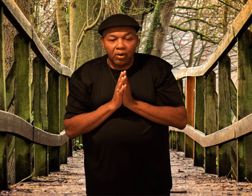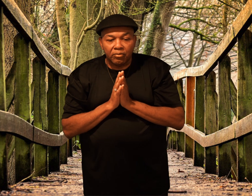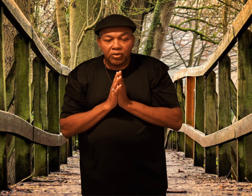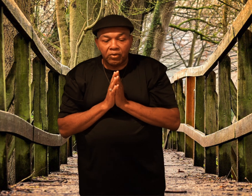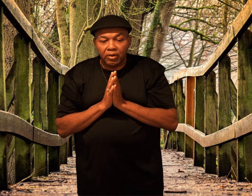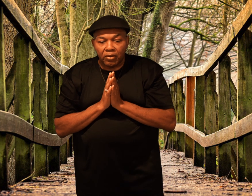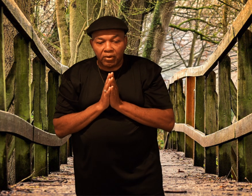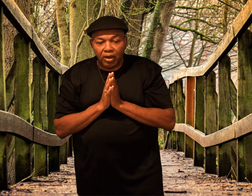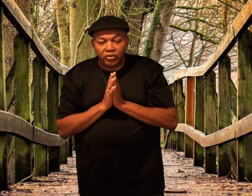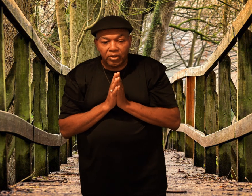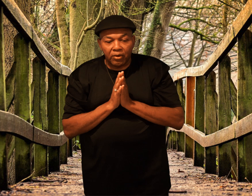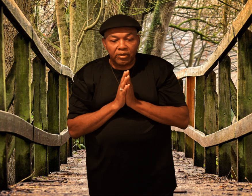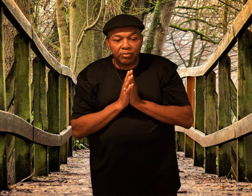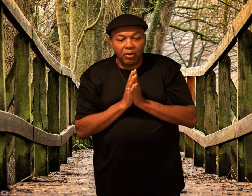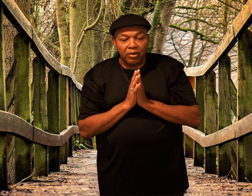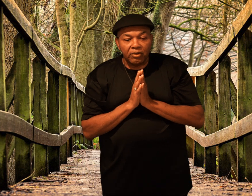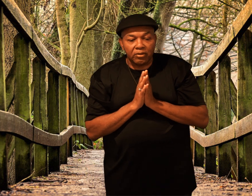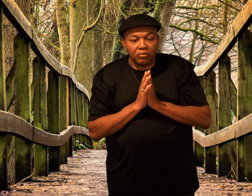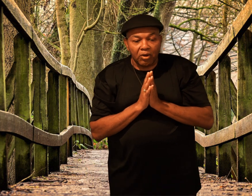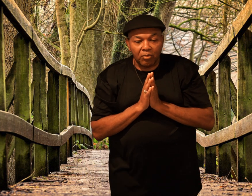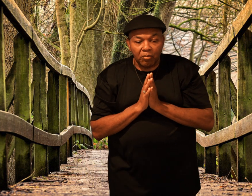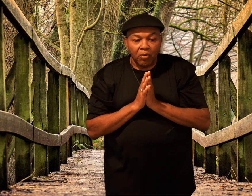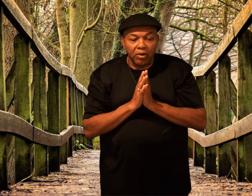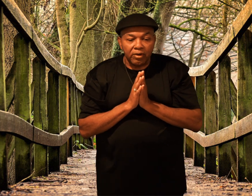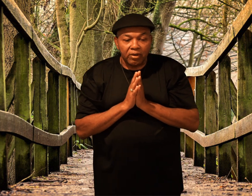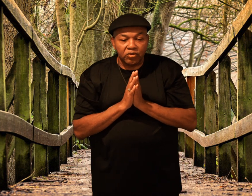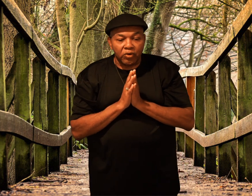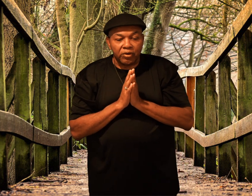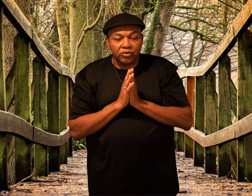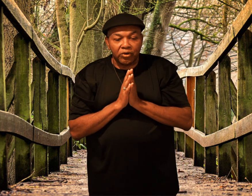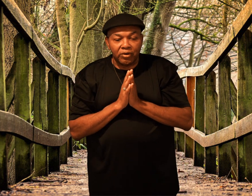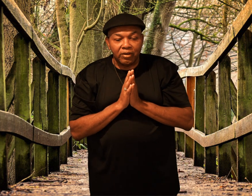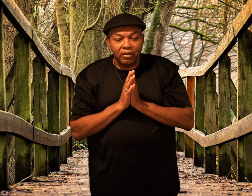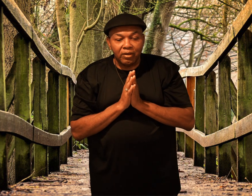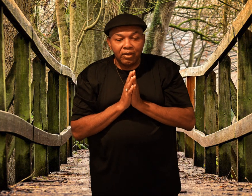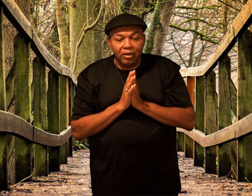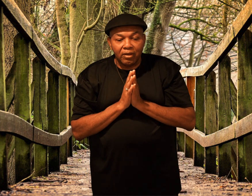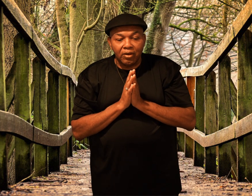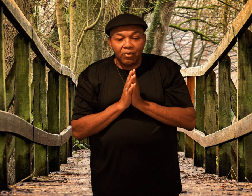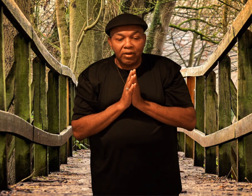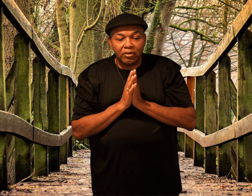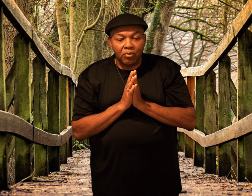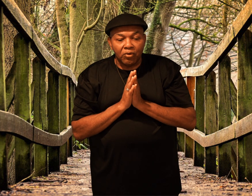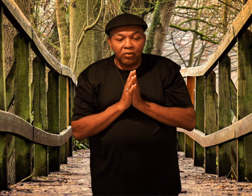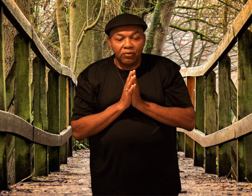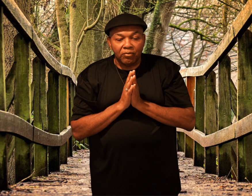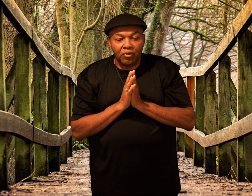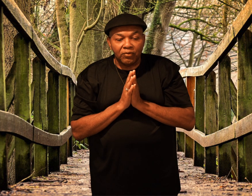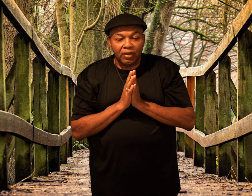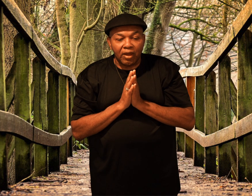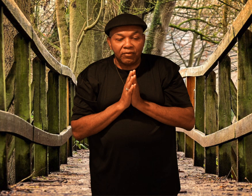Welcome to another Kajido experience. Welcome aboard. Enjoy your journey. Get ready to move. Move the life